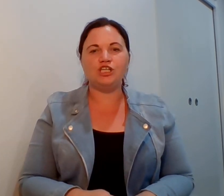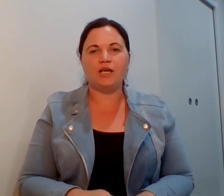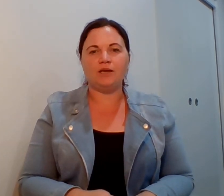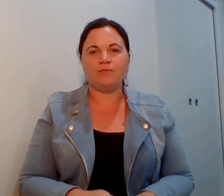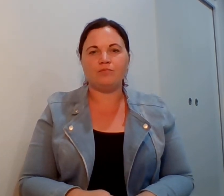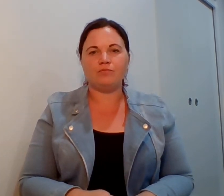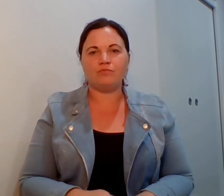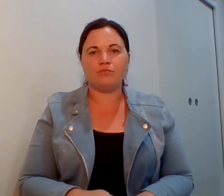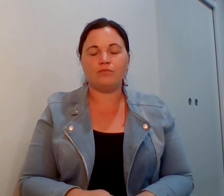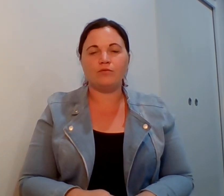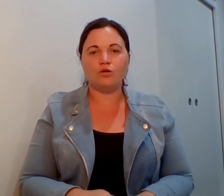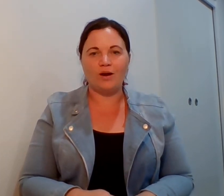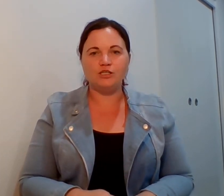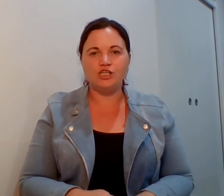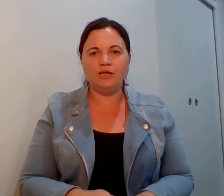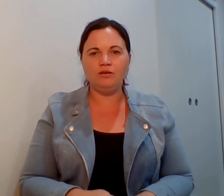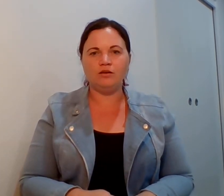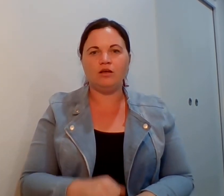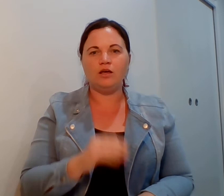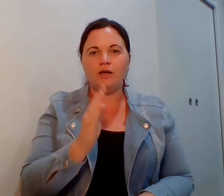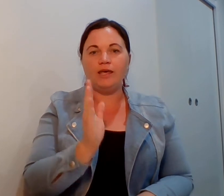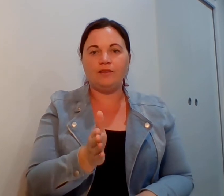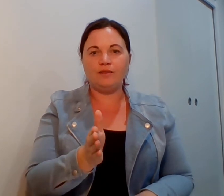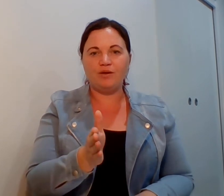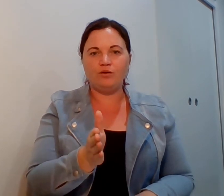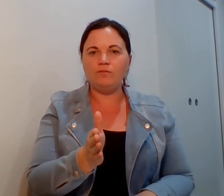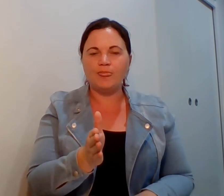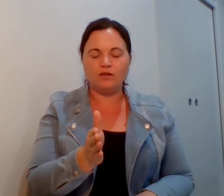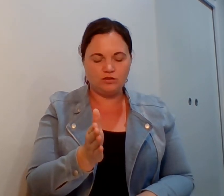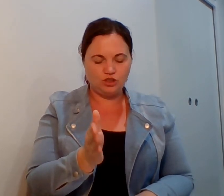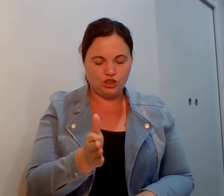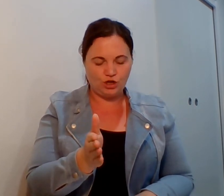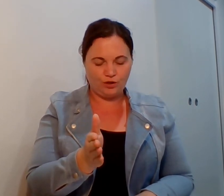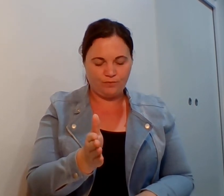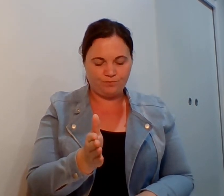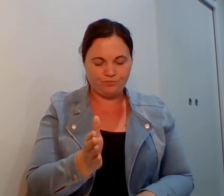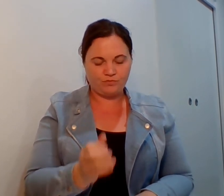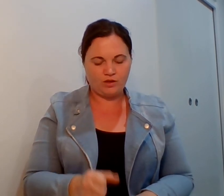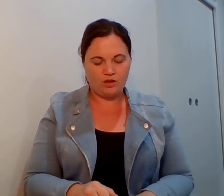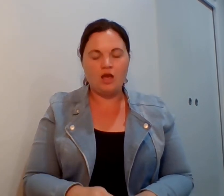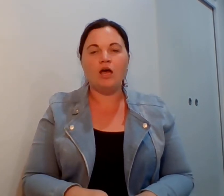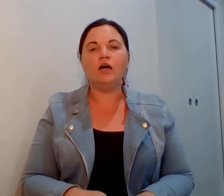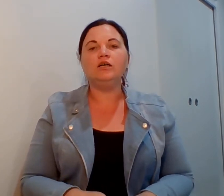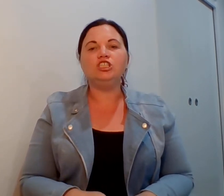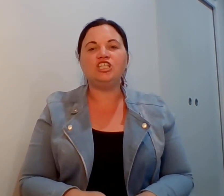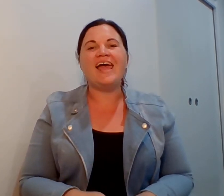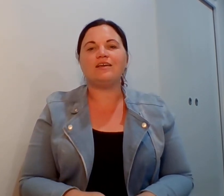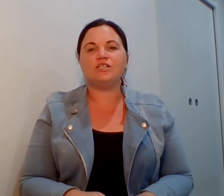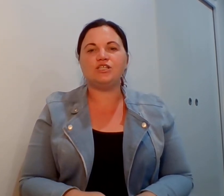Crunching. Crunching in the middle. Chh. Checked.